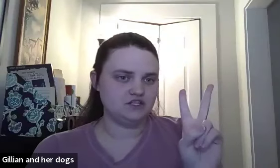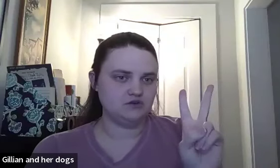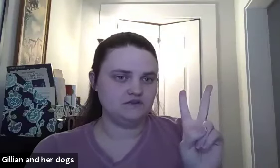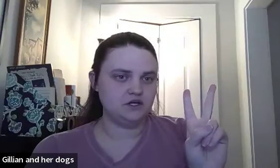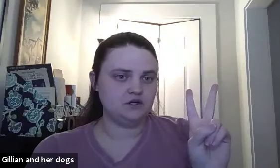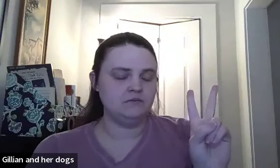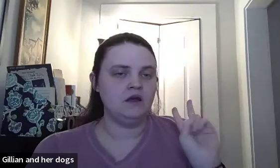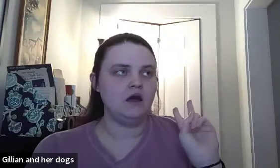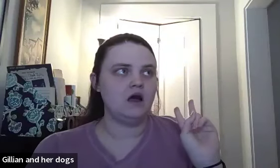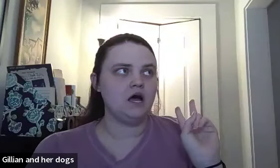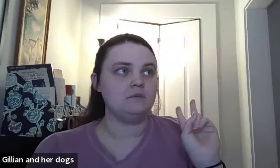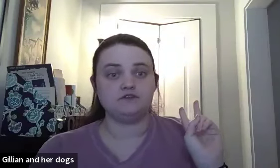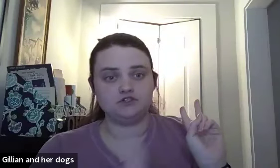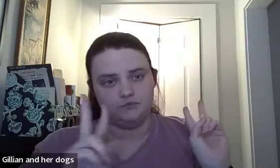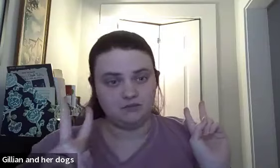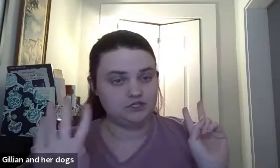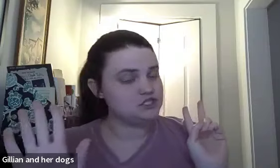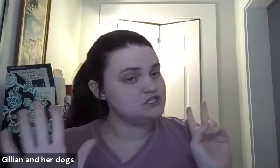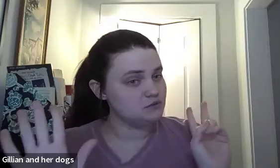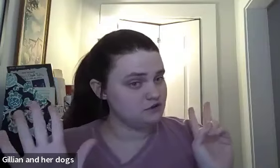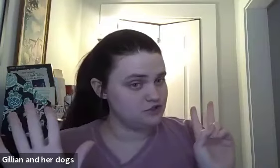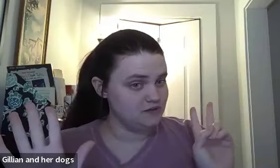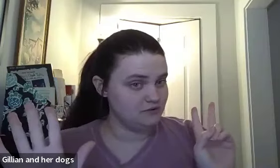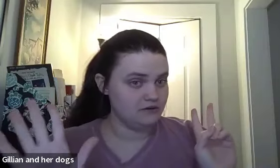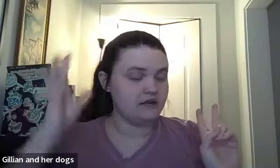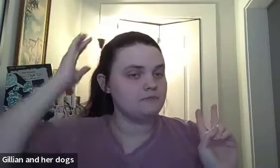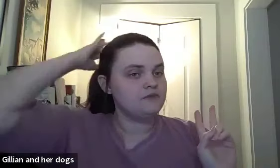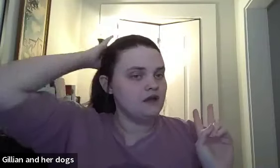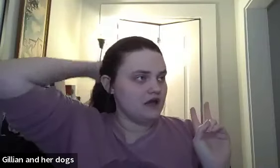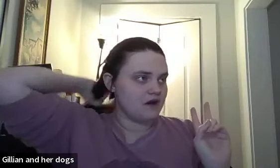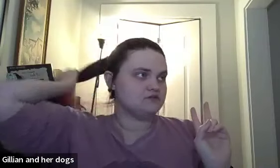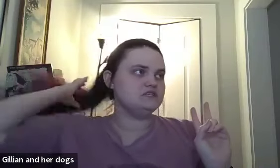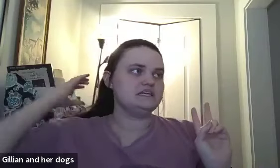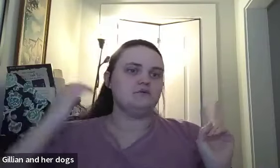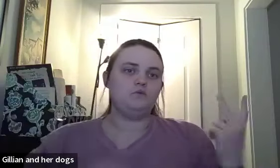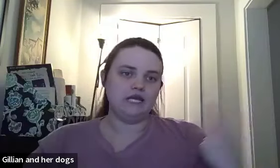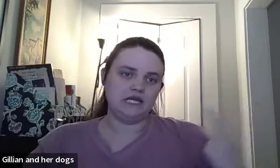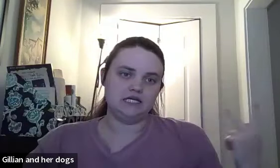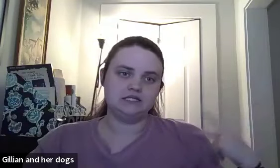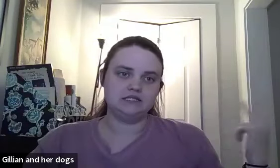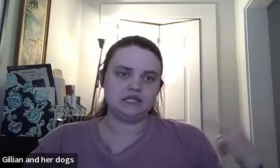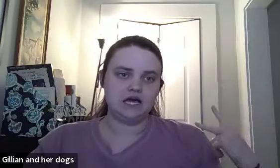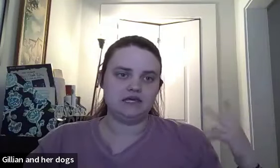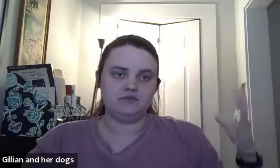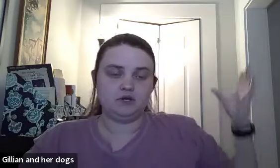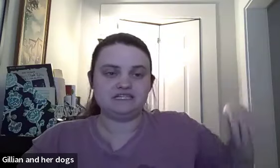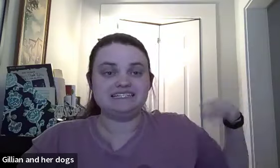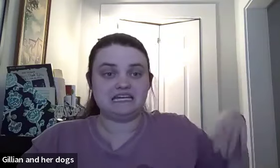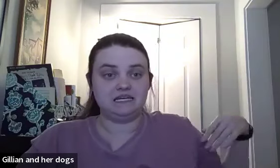that two finger for two people. We're just going to start with our two people right now. If I was going to say we, like the person standing